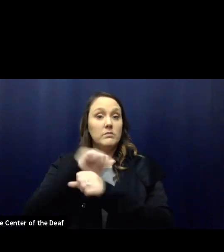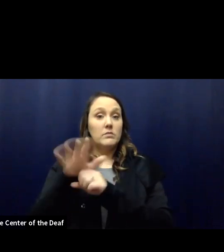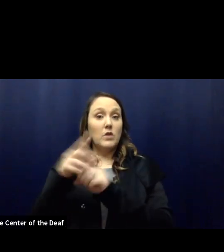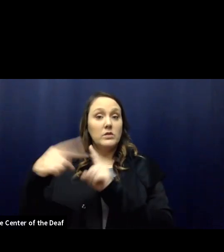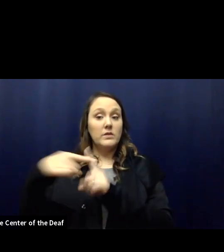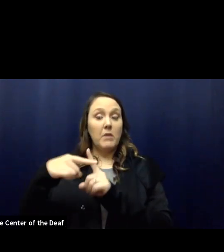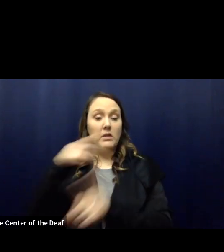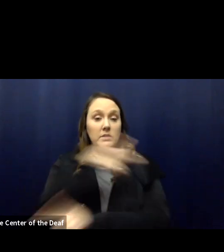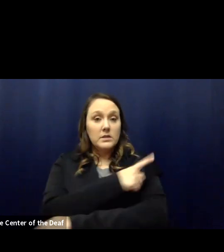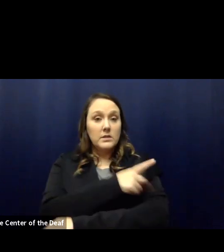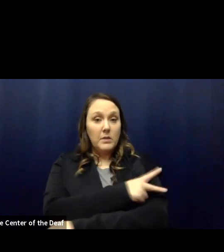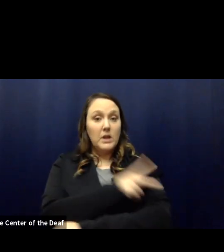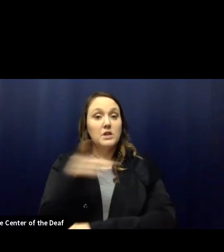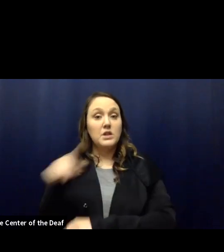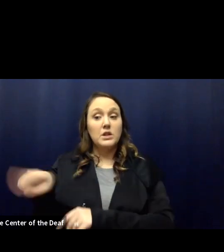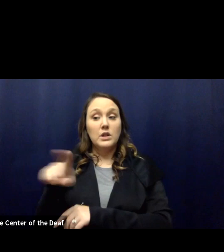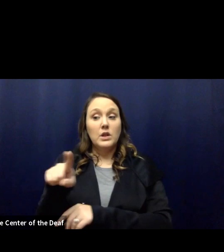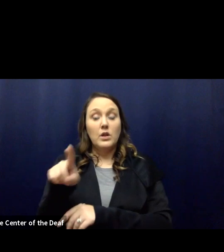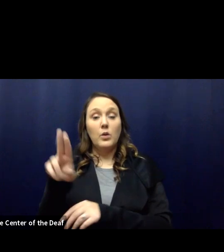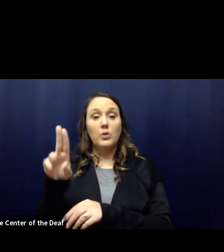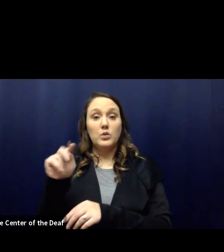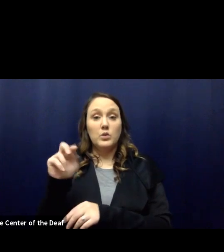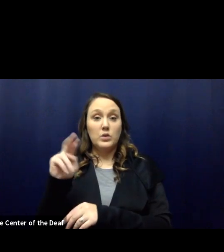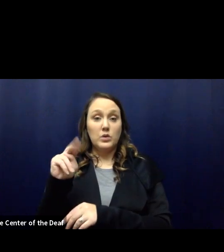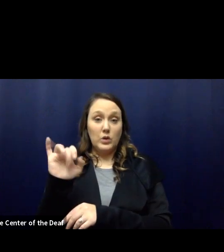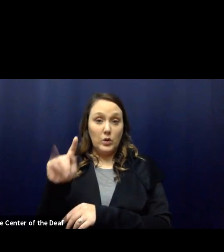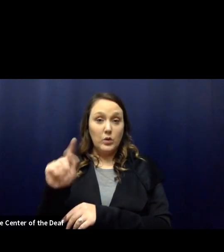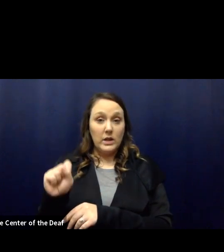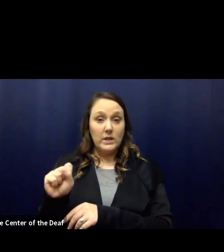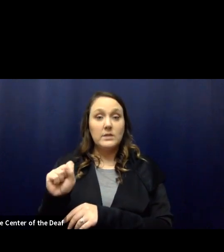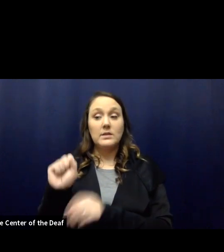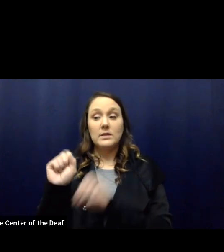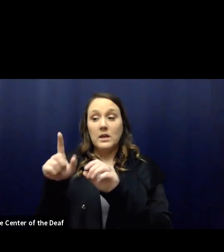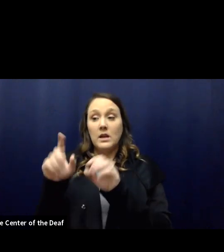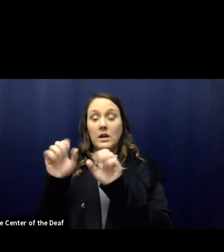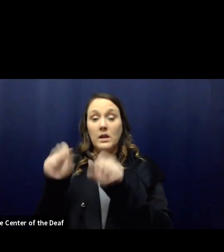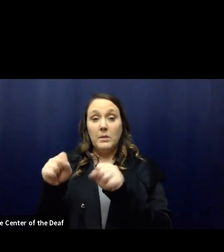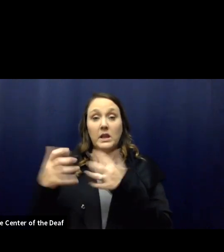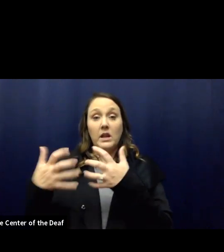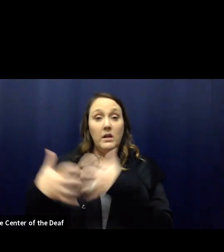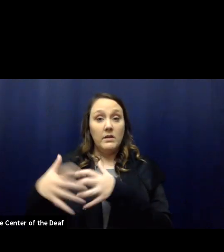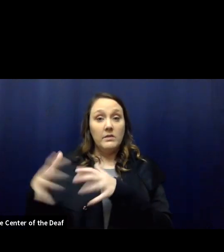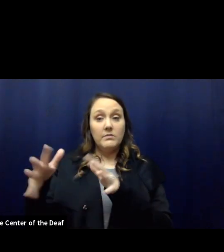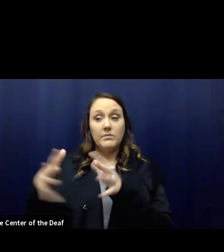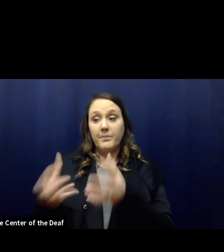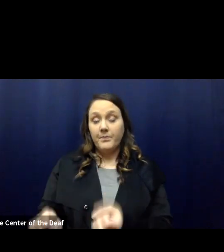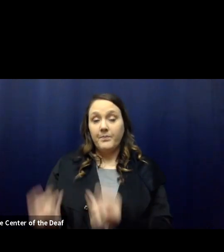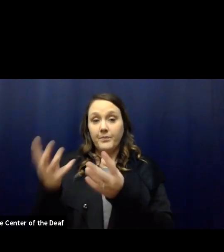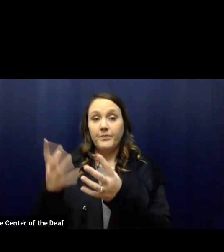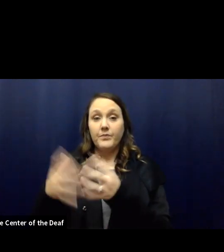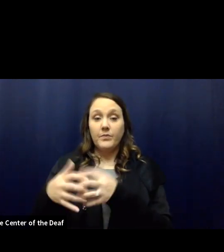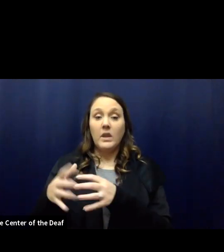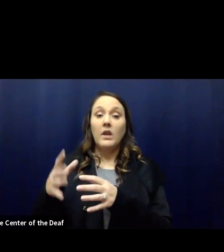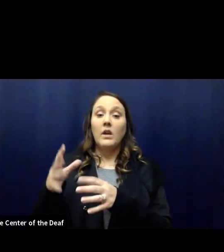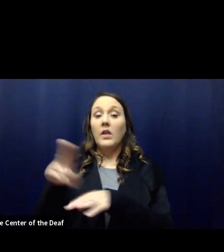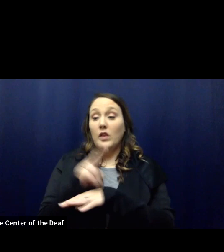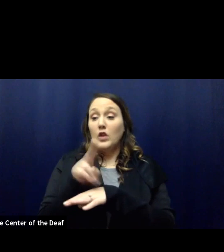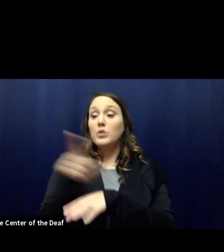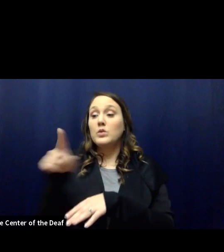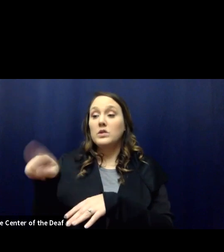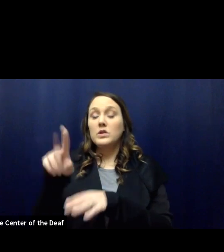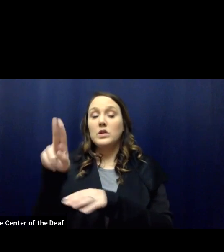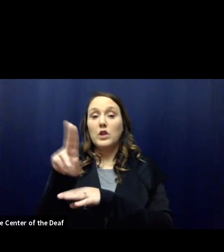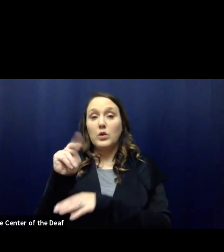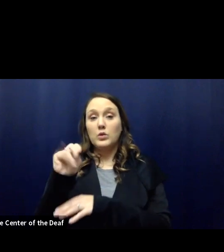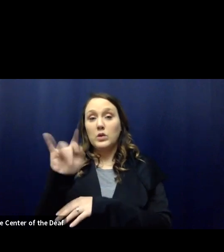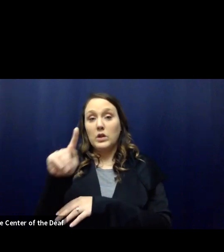those units are, the capacity of those units are, not the capacity is increased, the utilization of those units